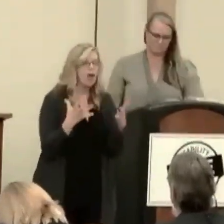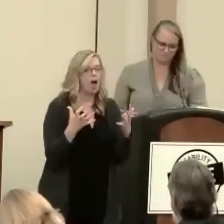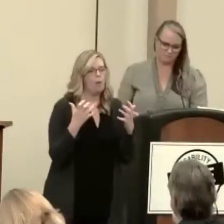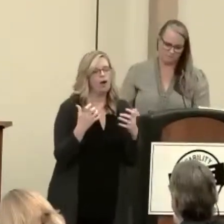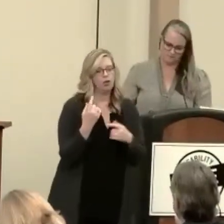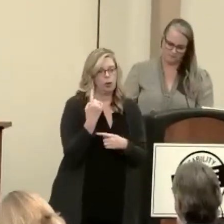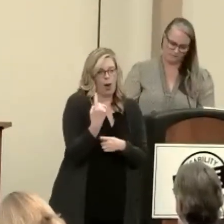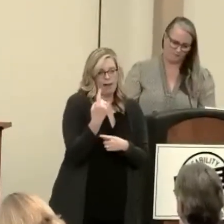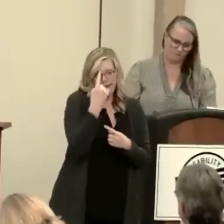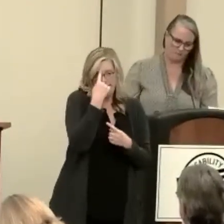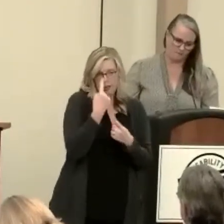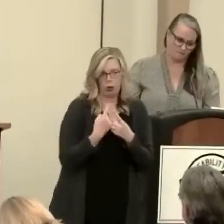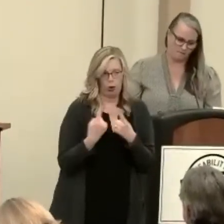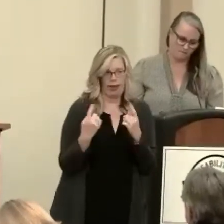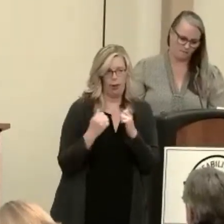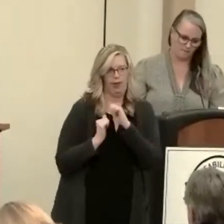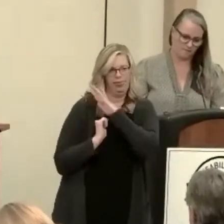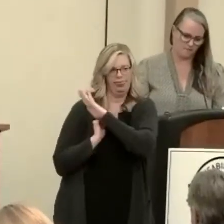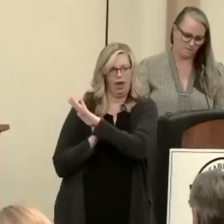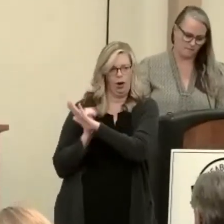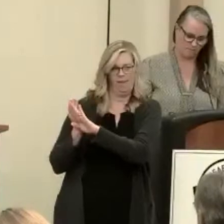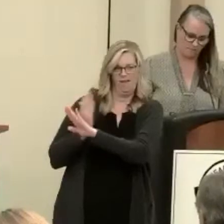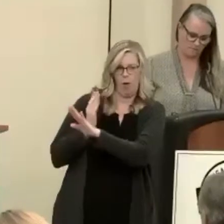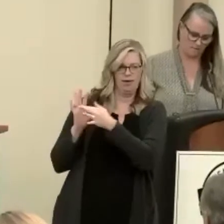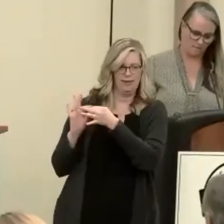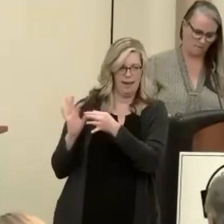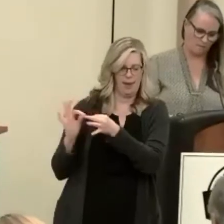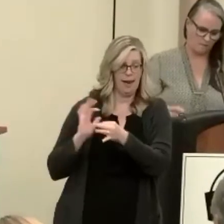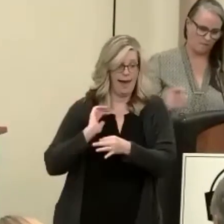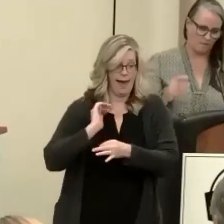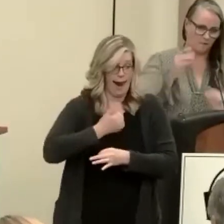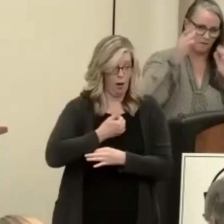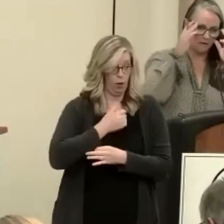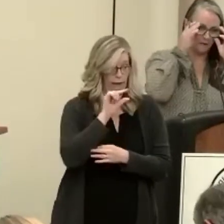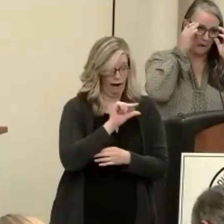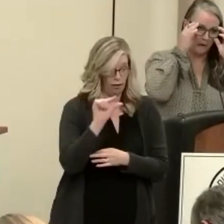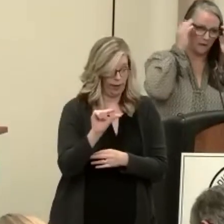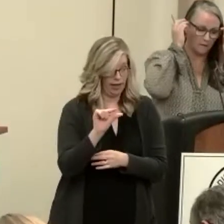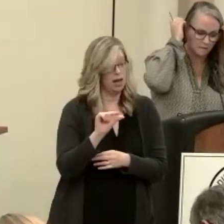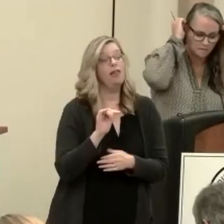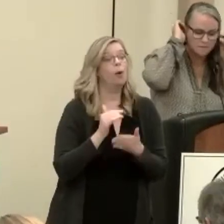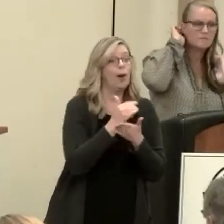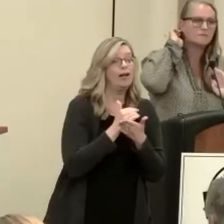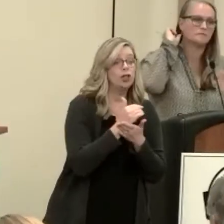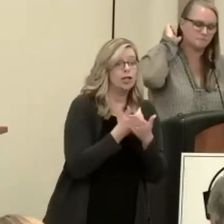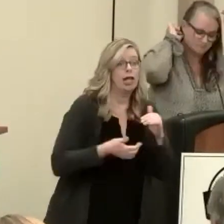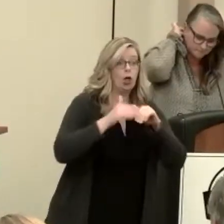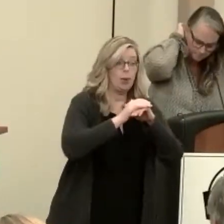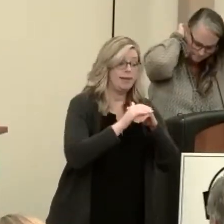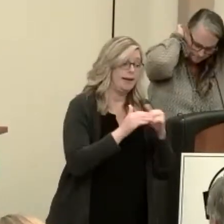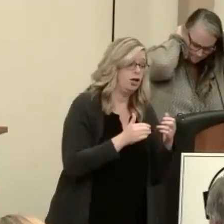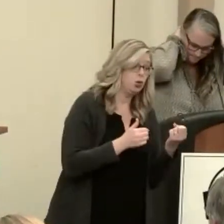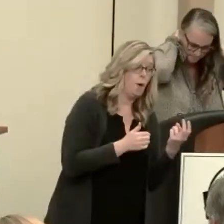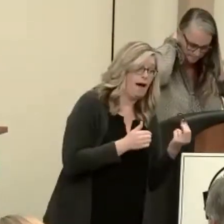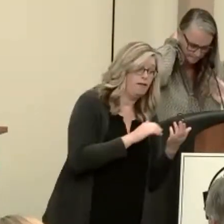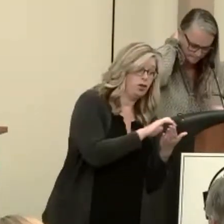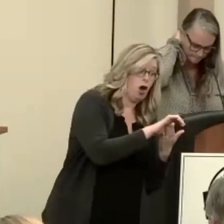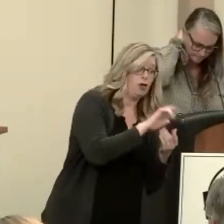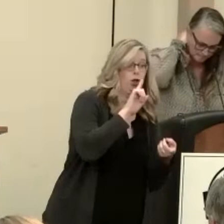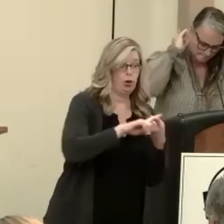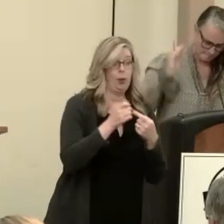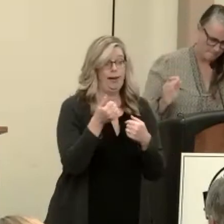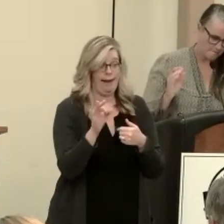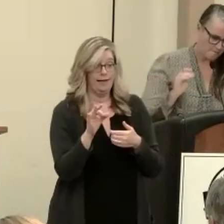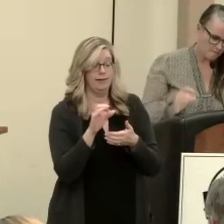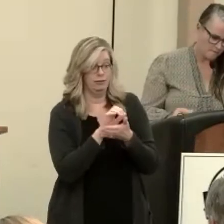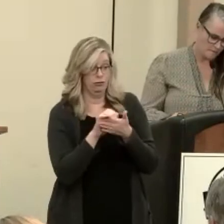one of my colleagues' earlier statements. It was under our government that the wages went up from $12 to $19 an hour. Under the